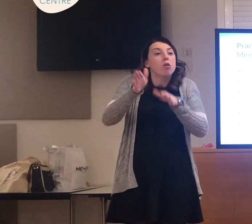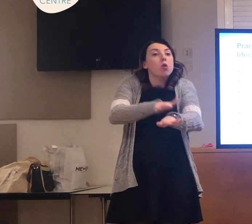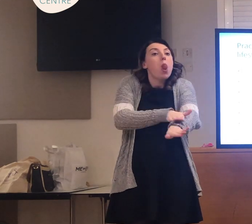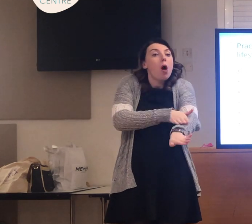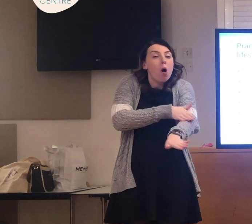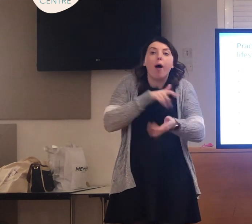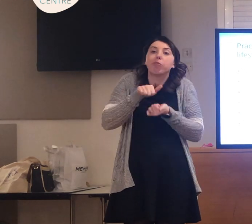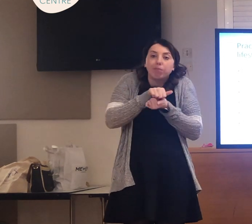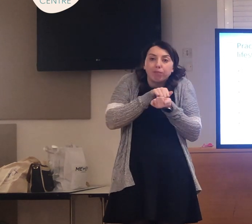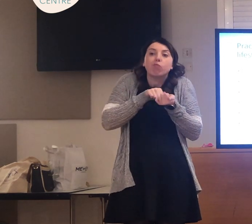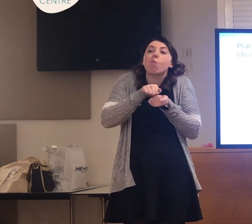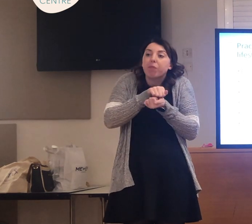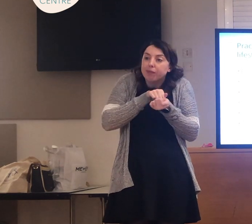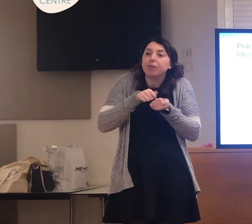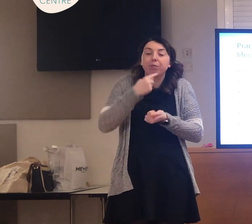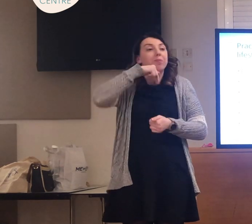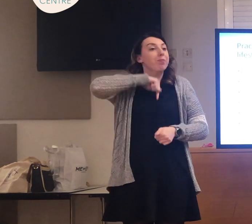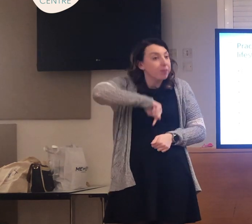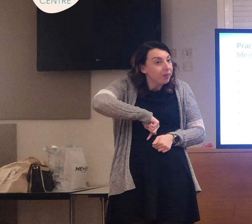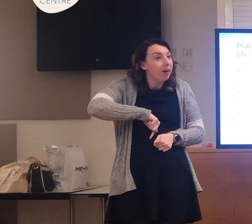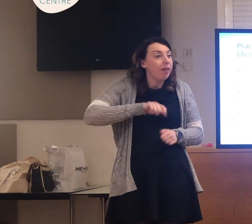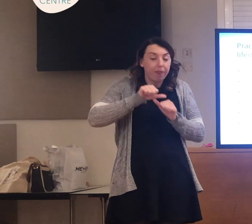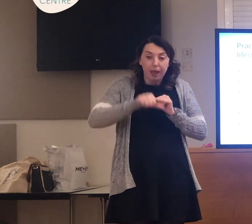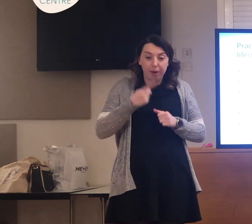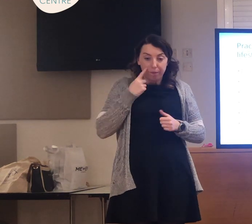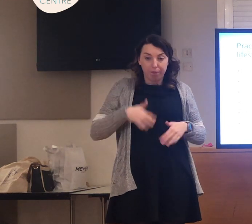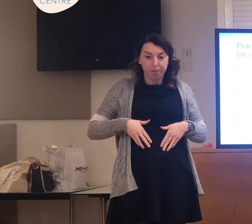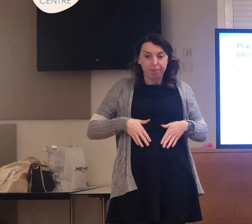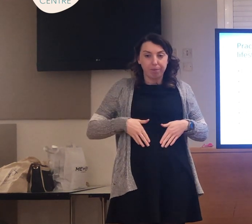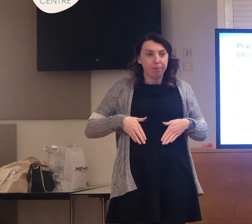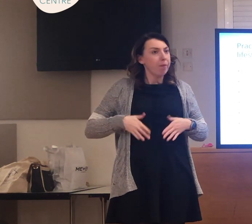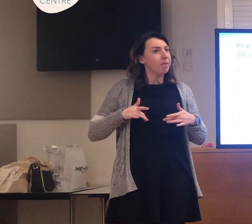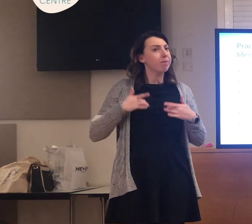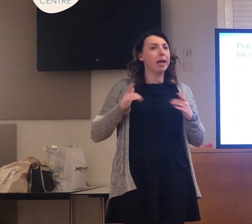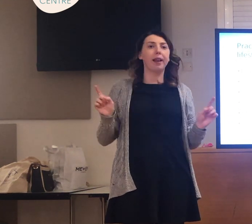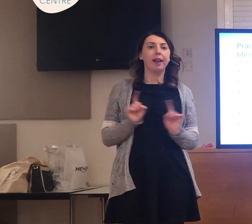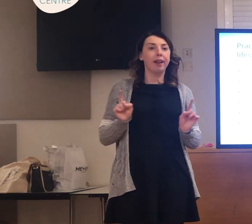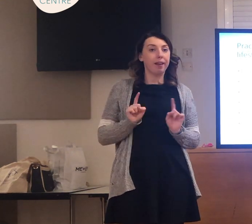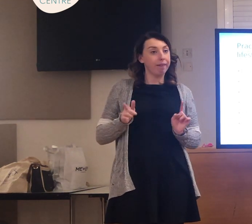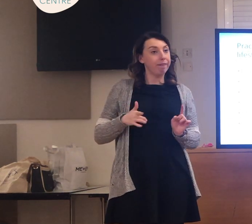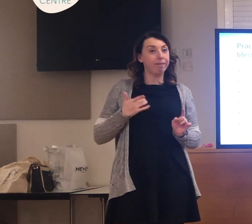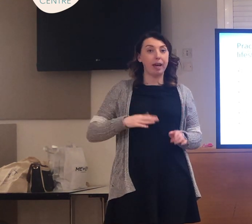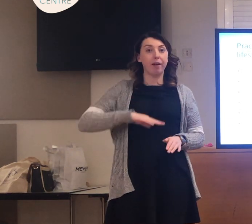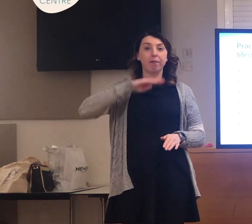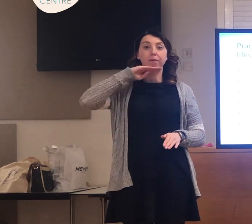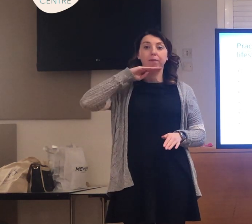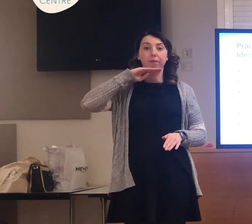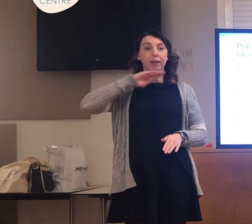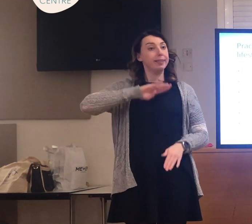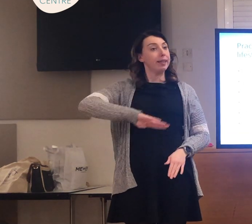and then judge how you feel. And do you feel